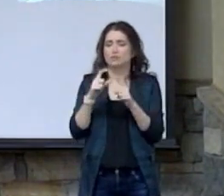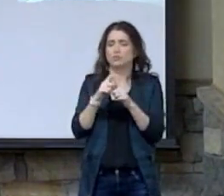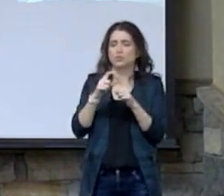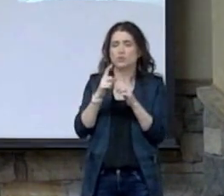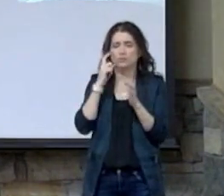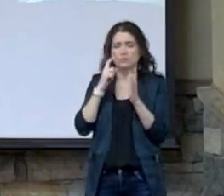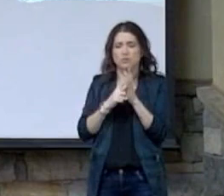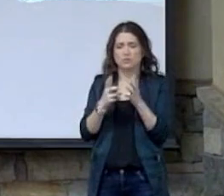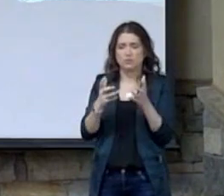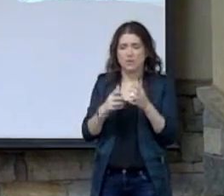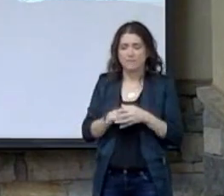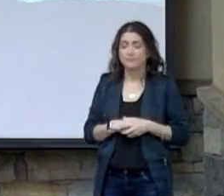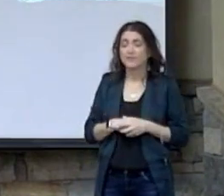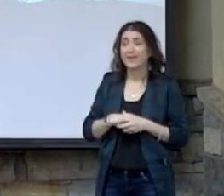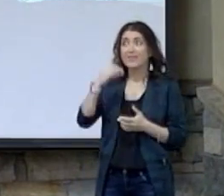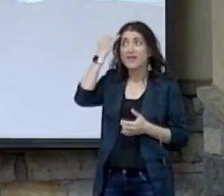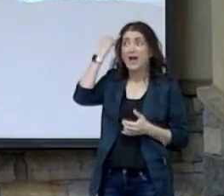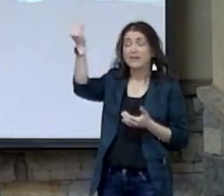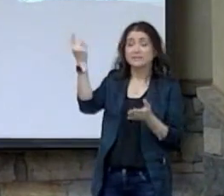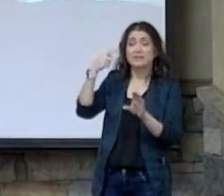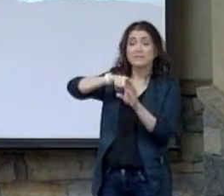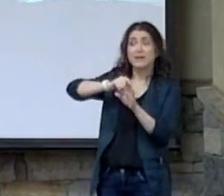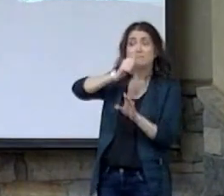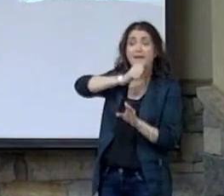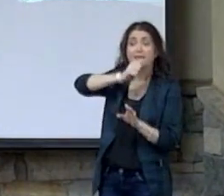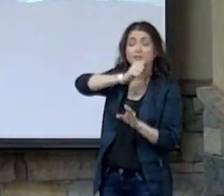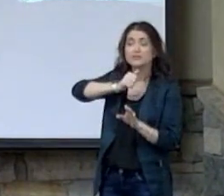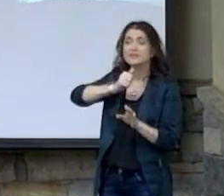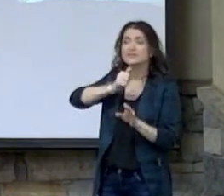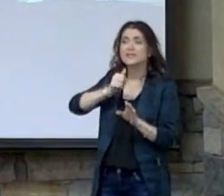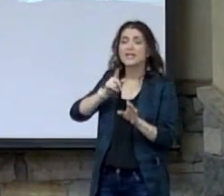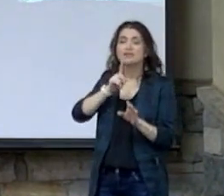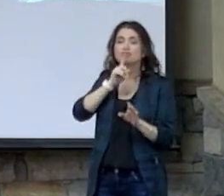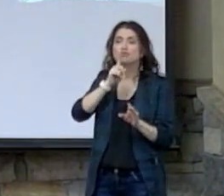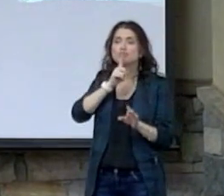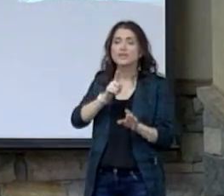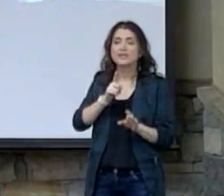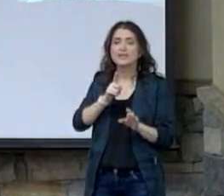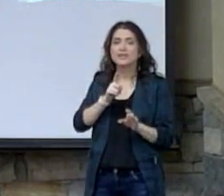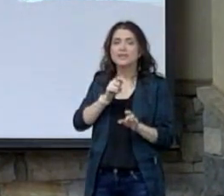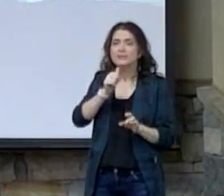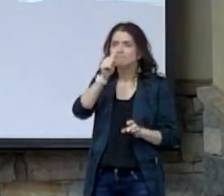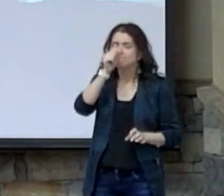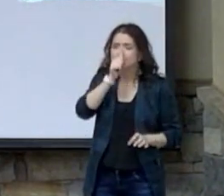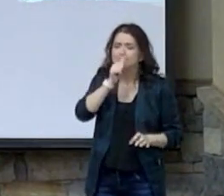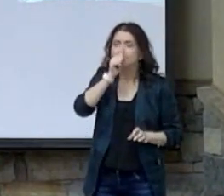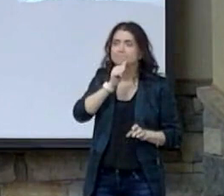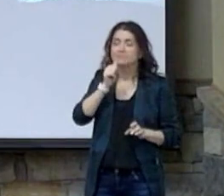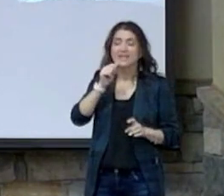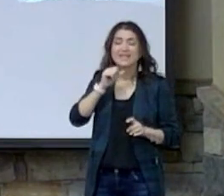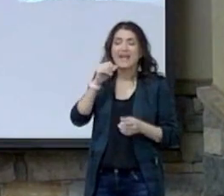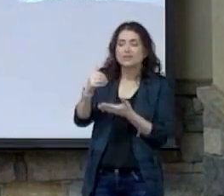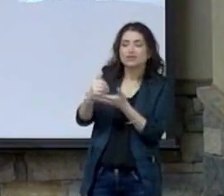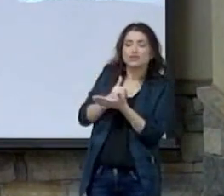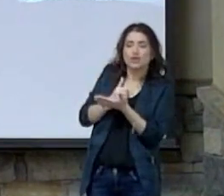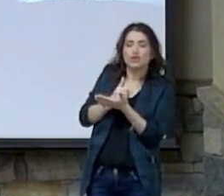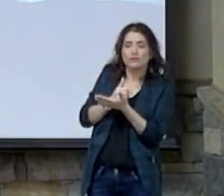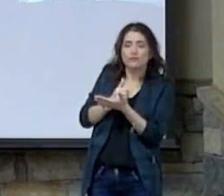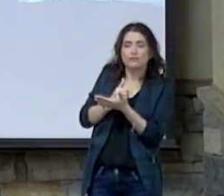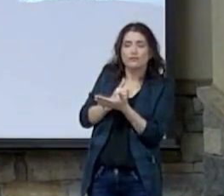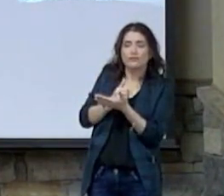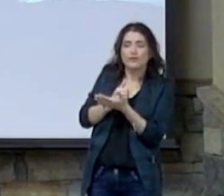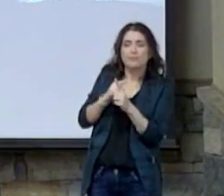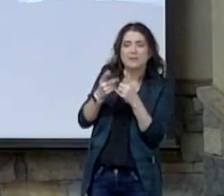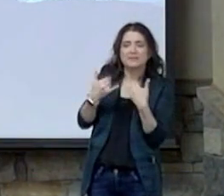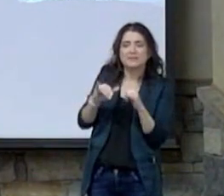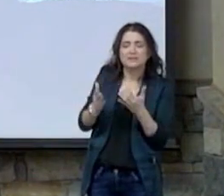notice. The idea behind patience is this: it's bearing up under something that was undeserved. All right,